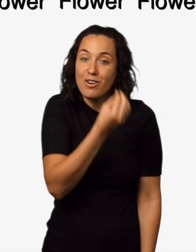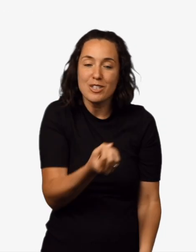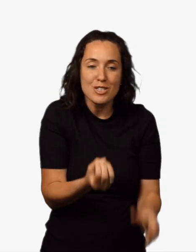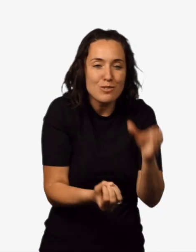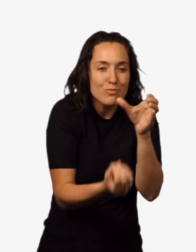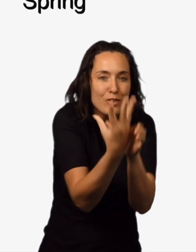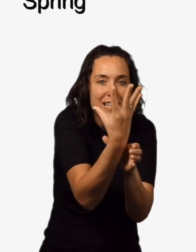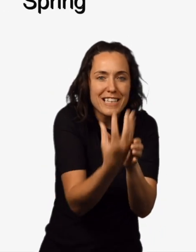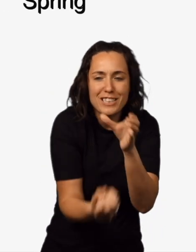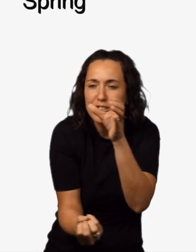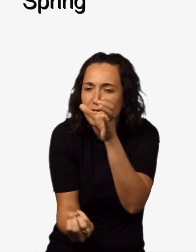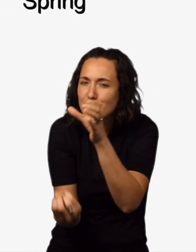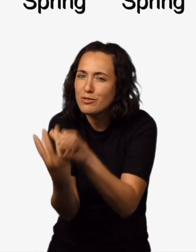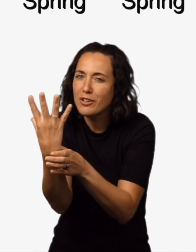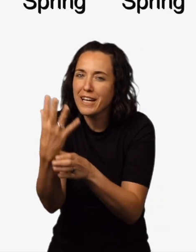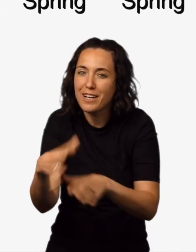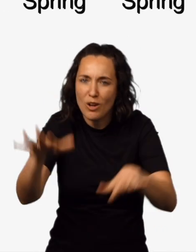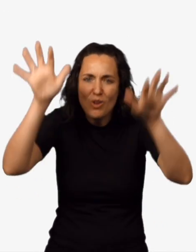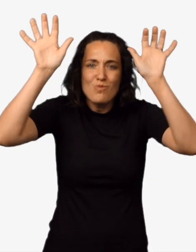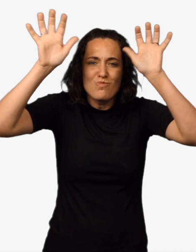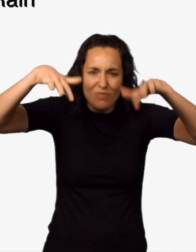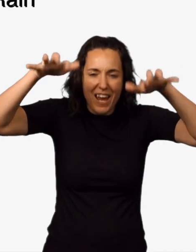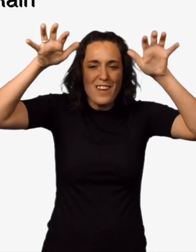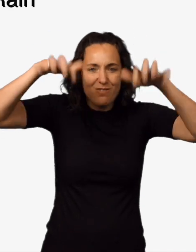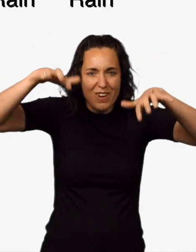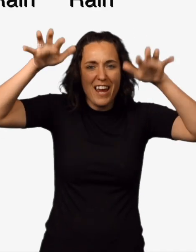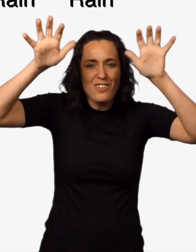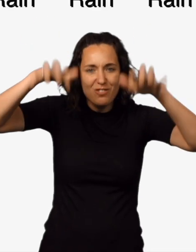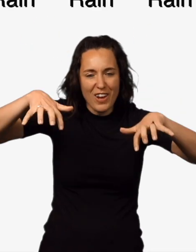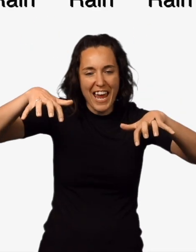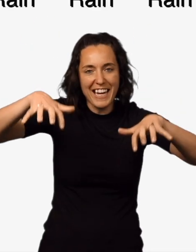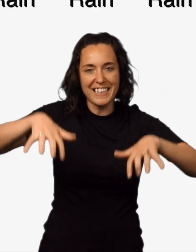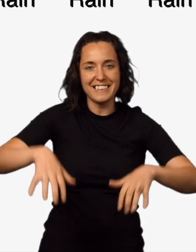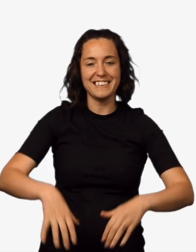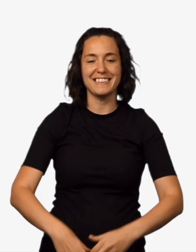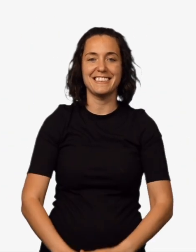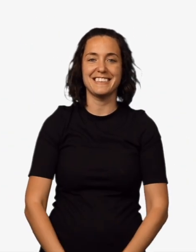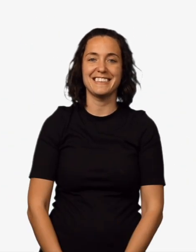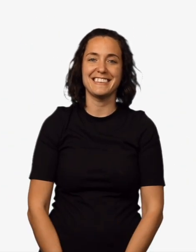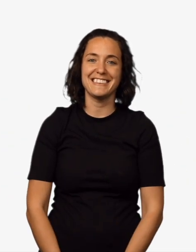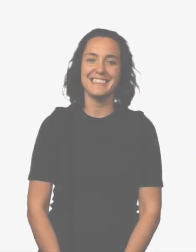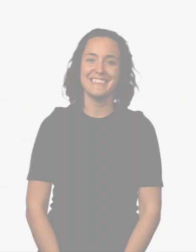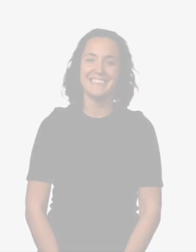flower. Spring, spring, rain, rain, rain.